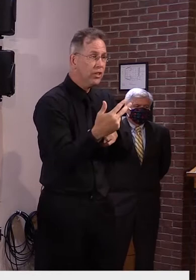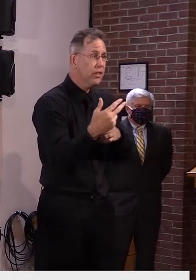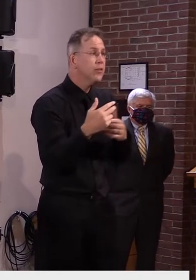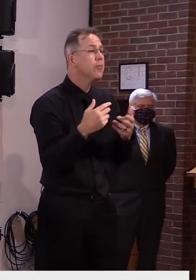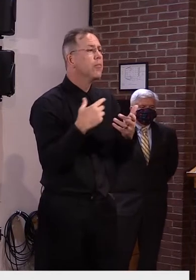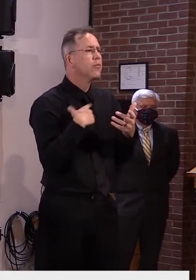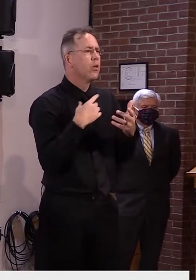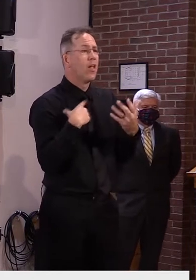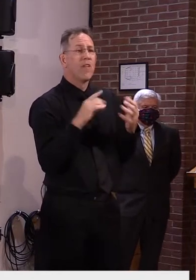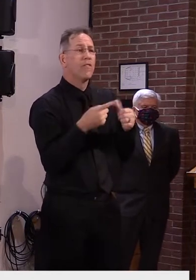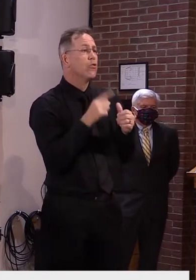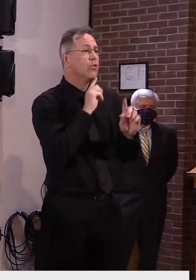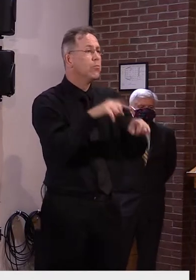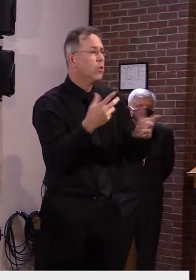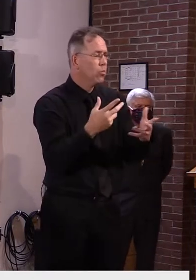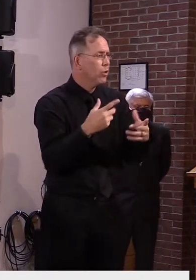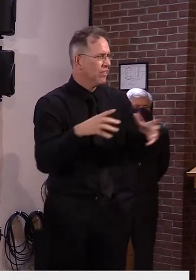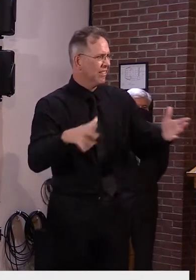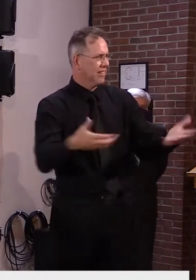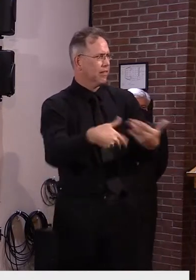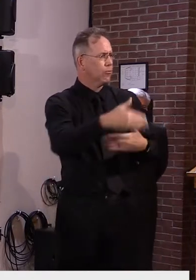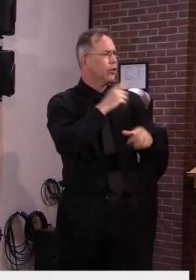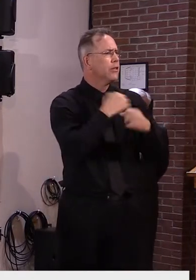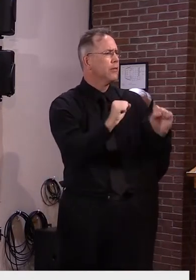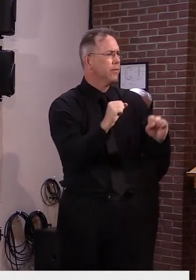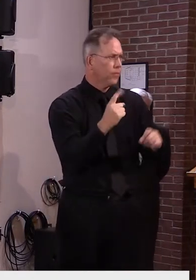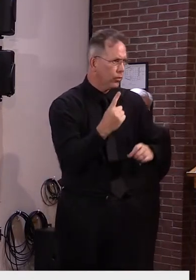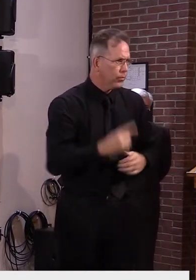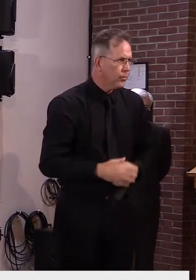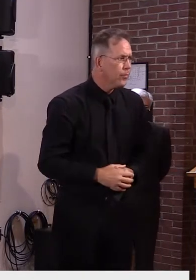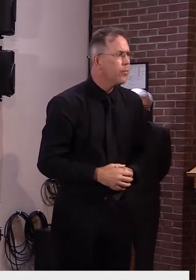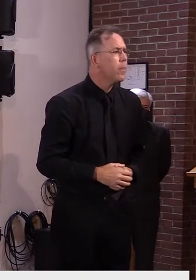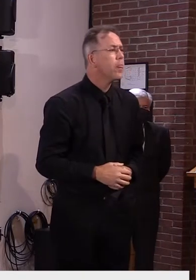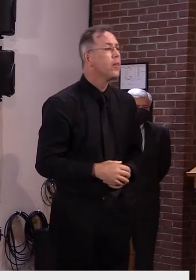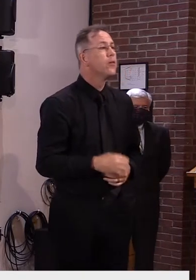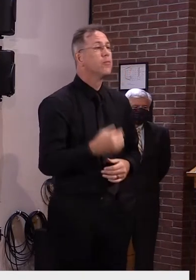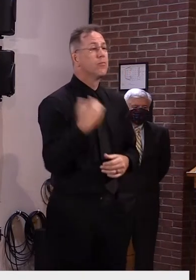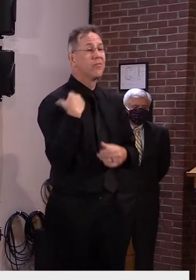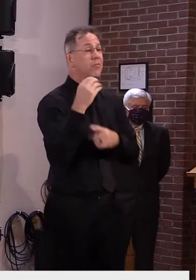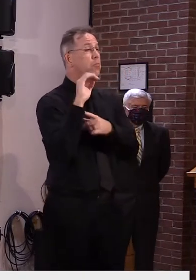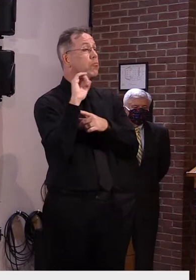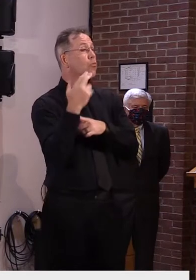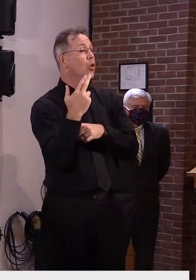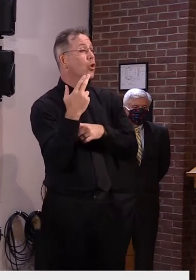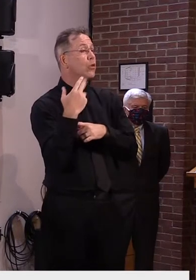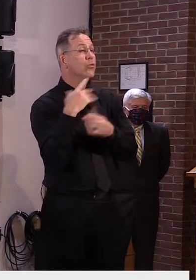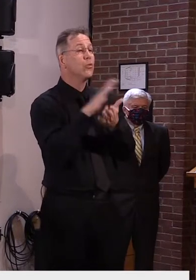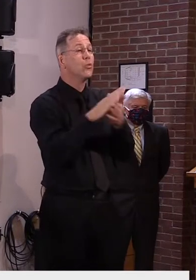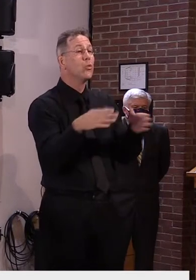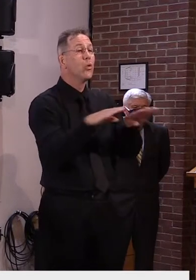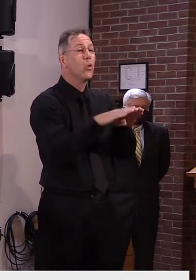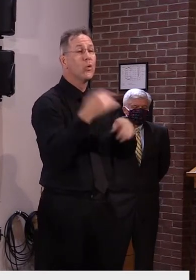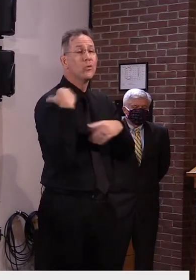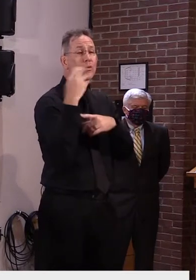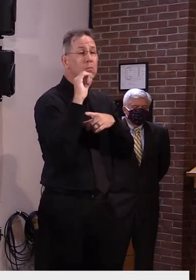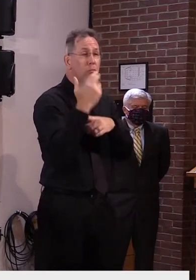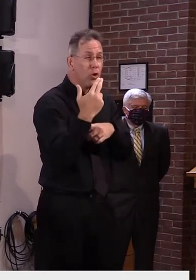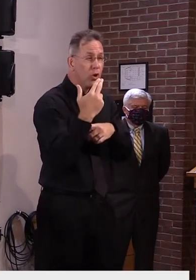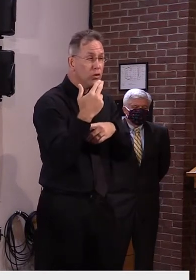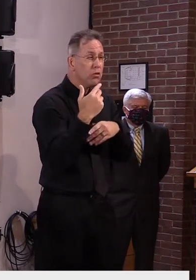The first phase of our response in March was a true emergency response. We had to take swift action and literally shut down our schools